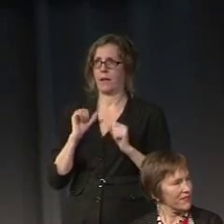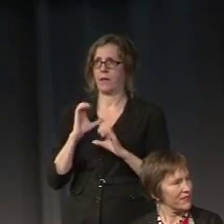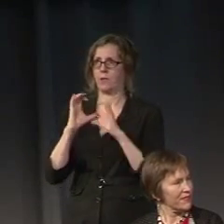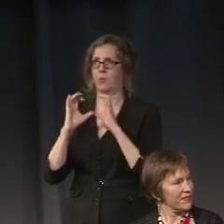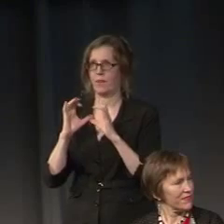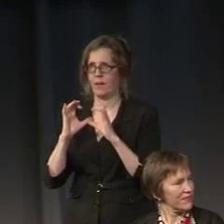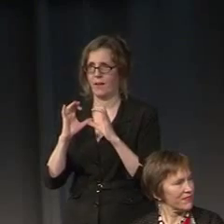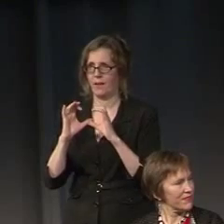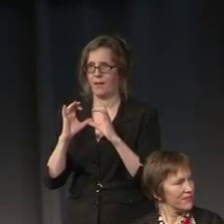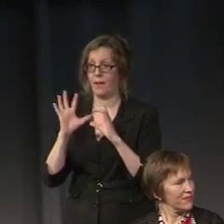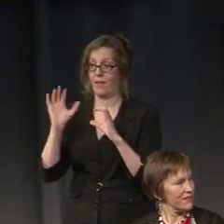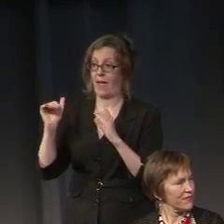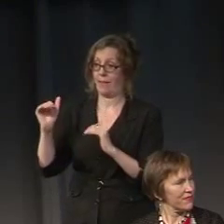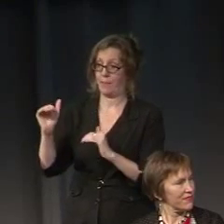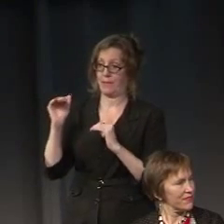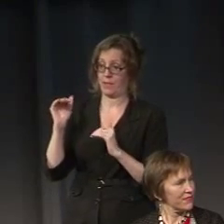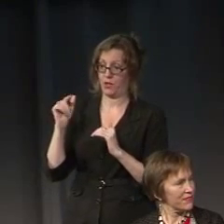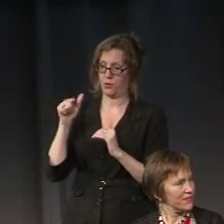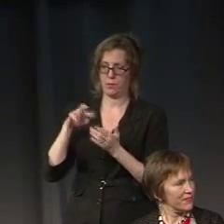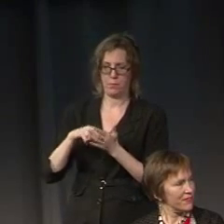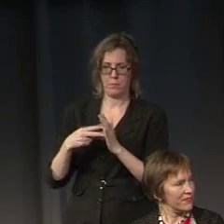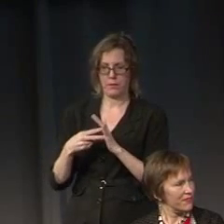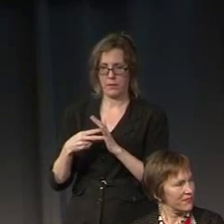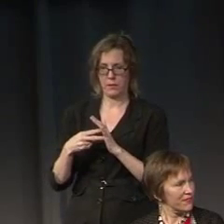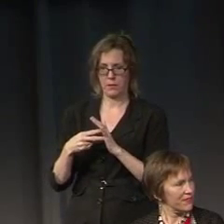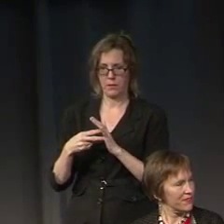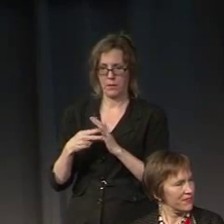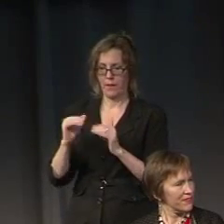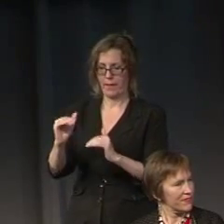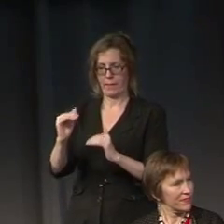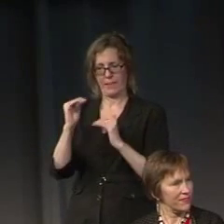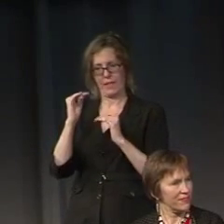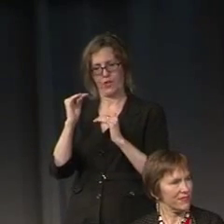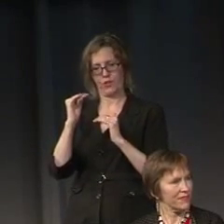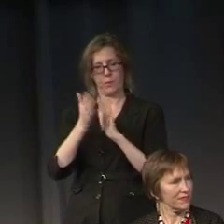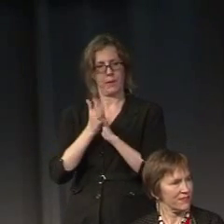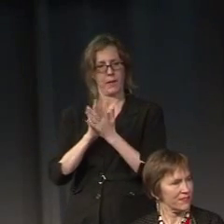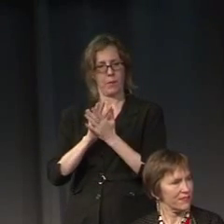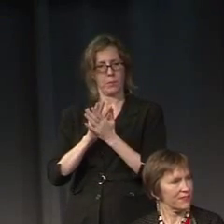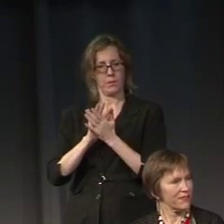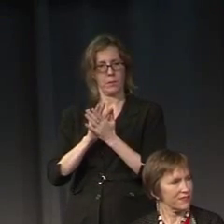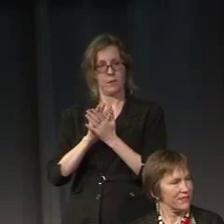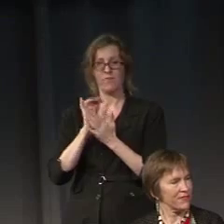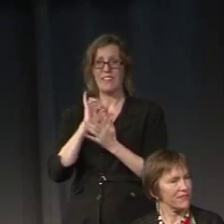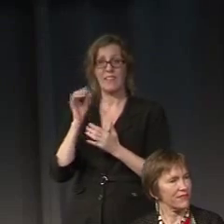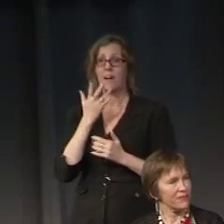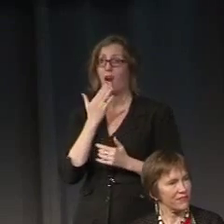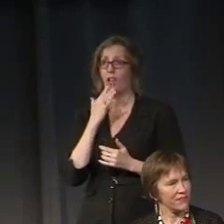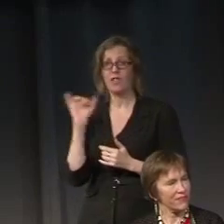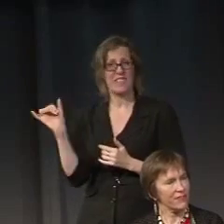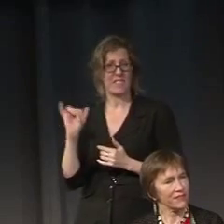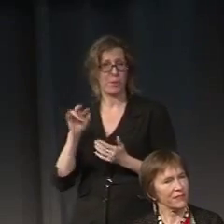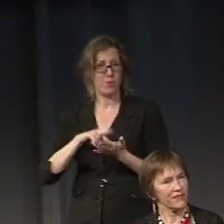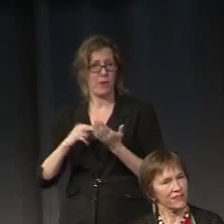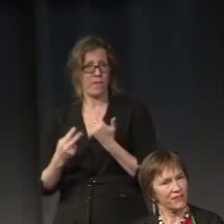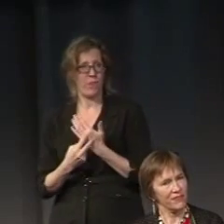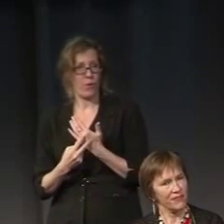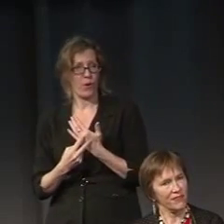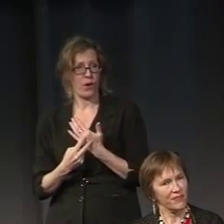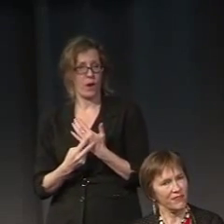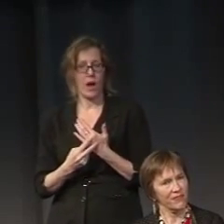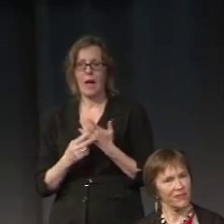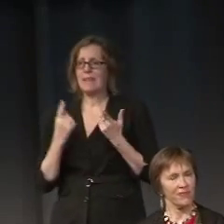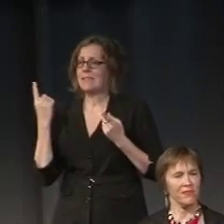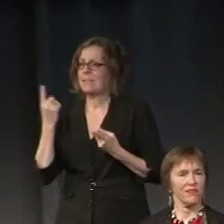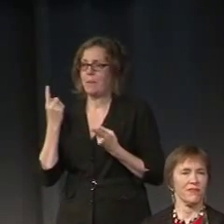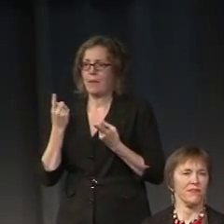that limitation seems to be almost a metaphor or metaphorized by color itself. It's like something about my ability to tell